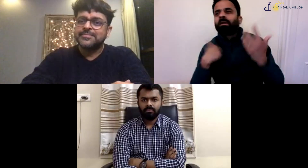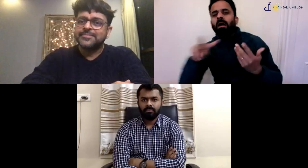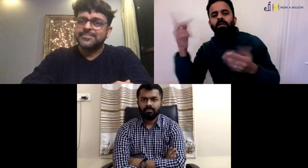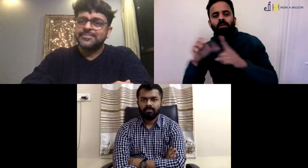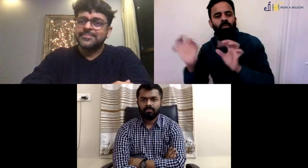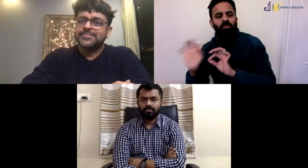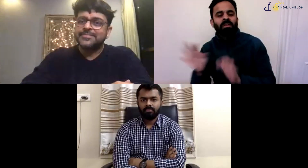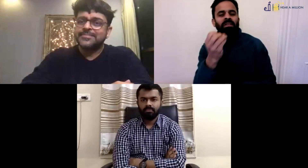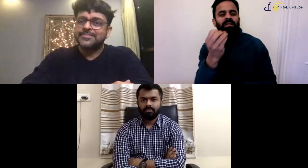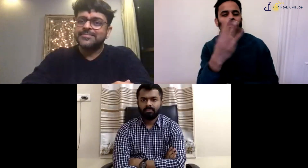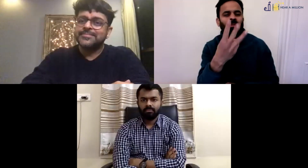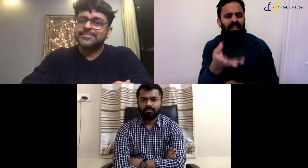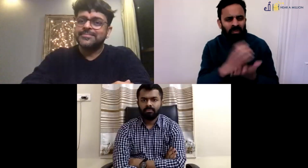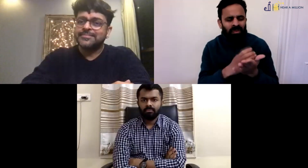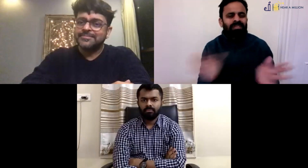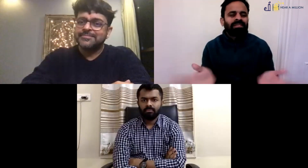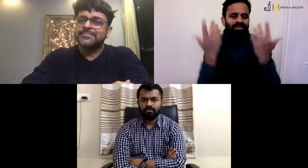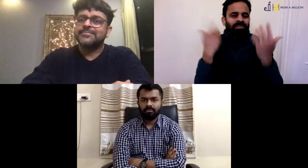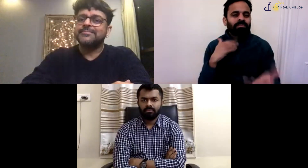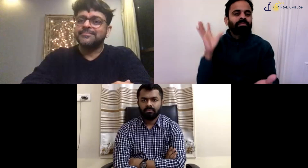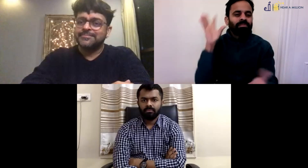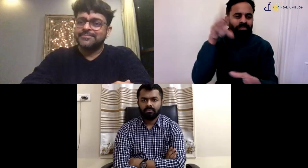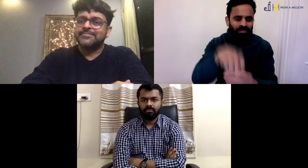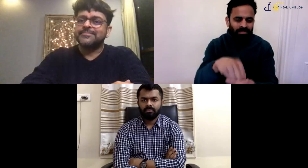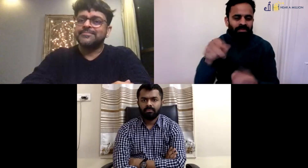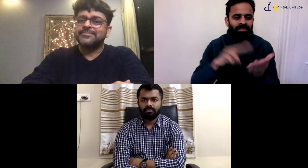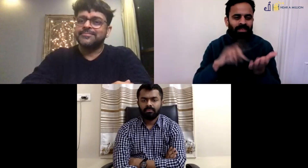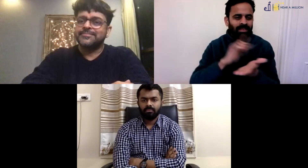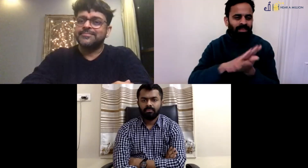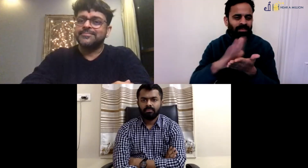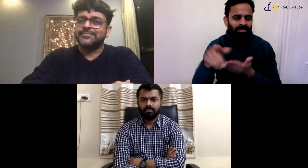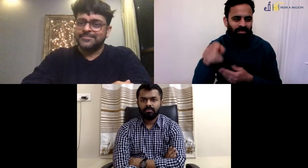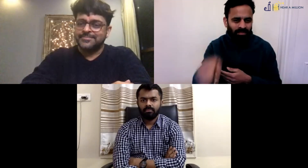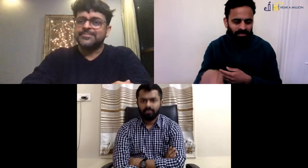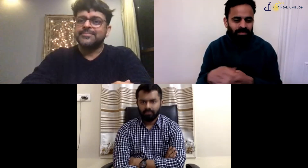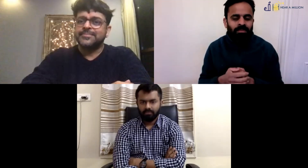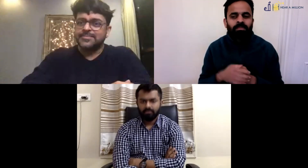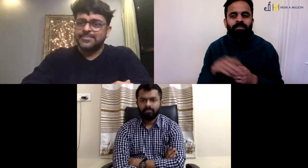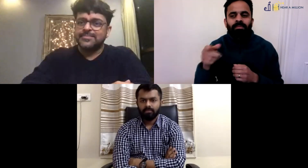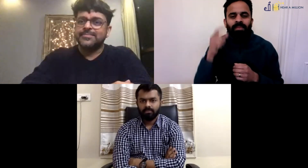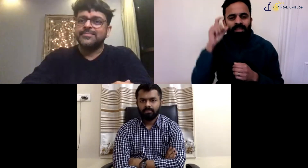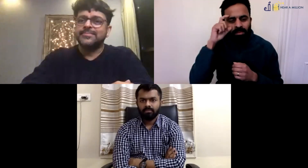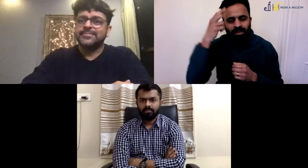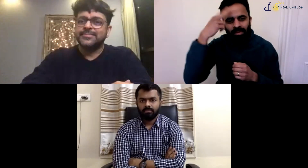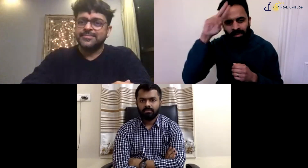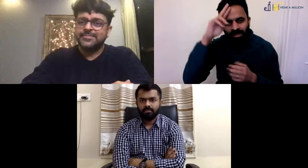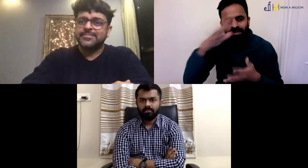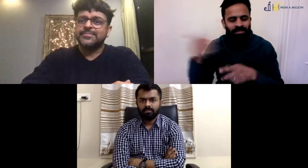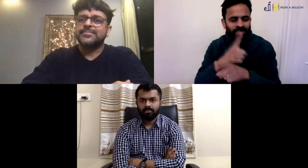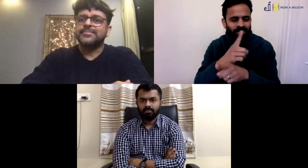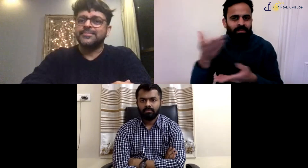classes. So I wasn't doing anything. I was just like, this was a 3 month course, and I went there in an IHH.